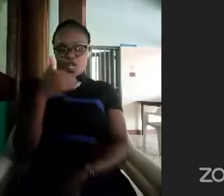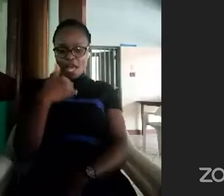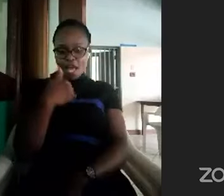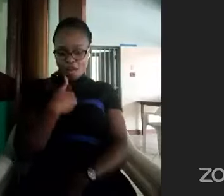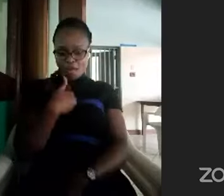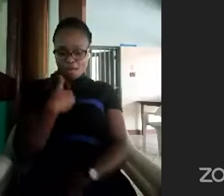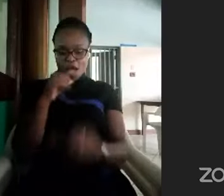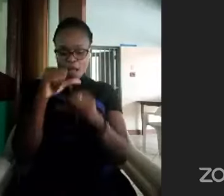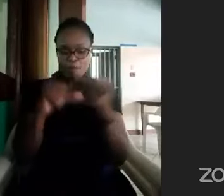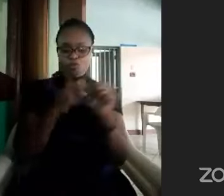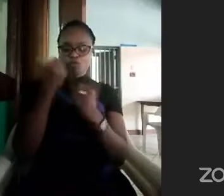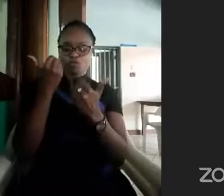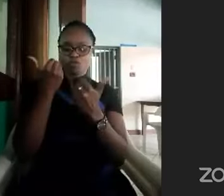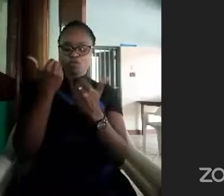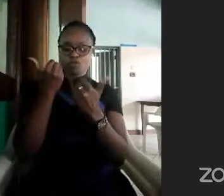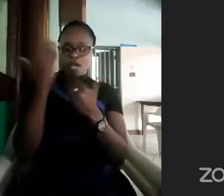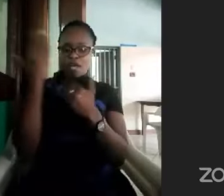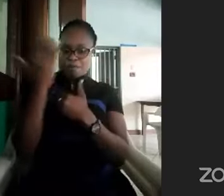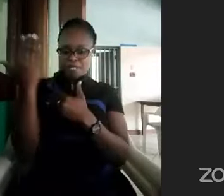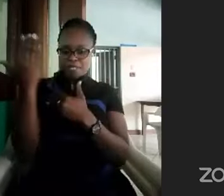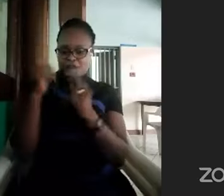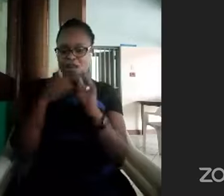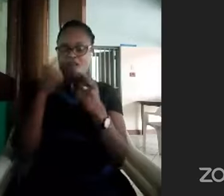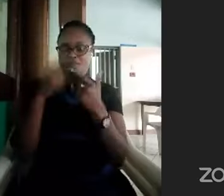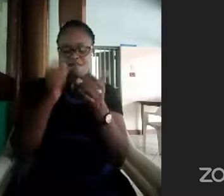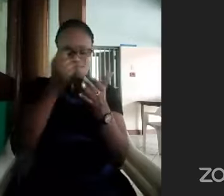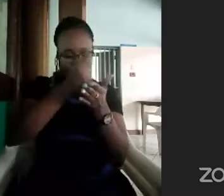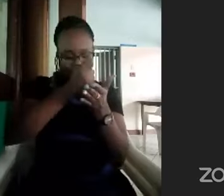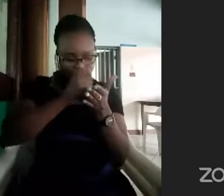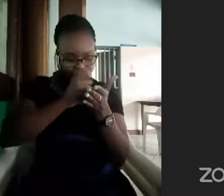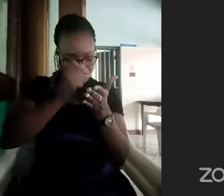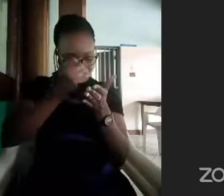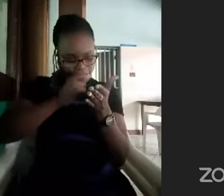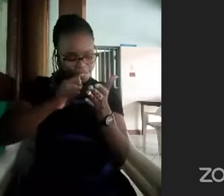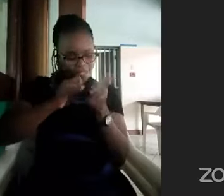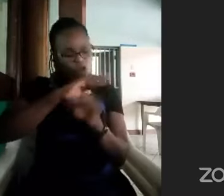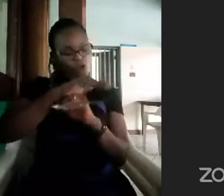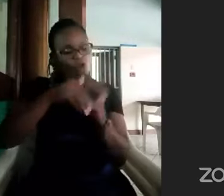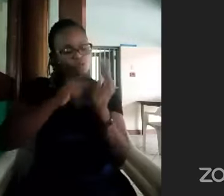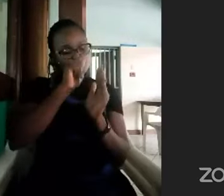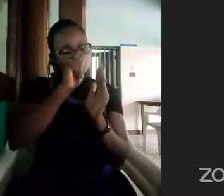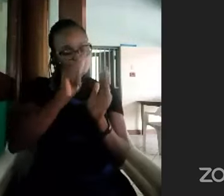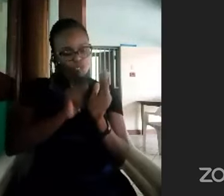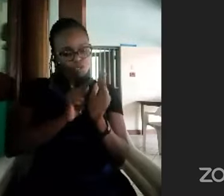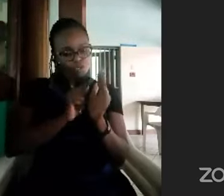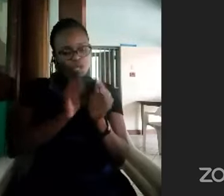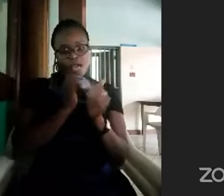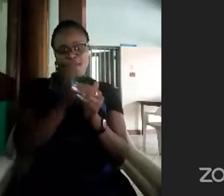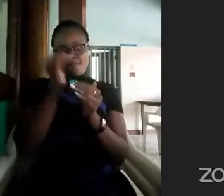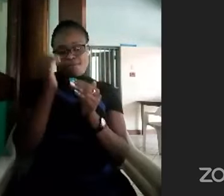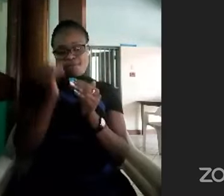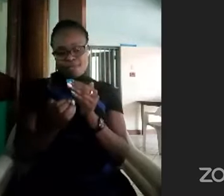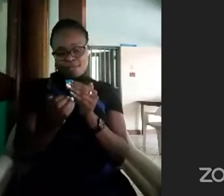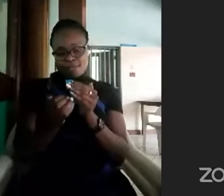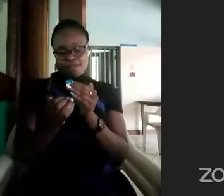kindly request that we take note of the question, and probably at the end of the presentation, we'll give you a